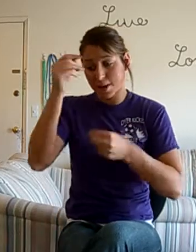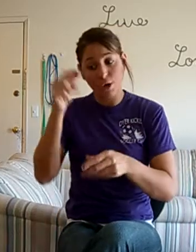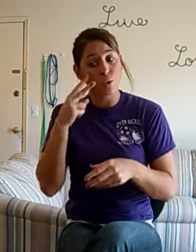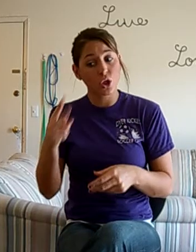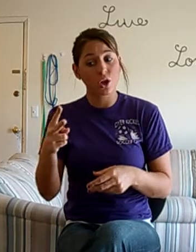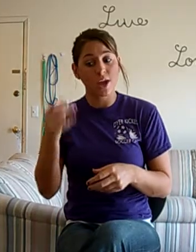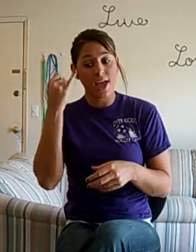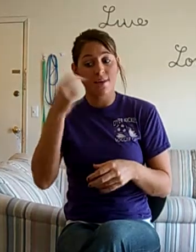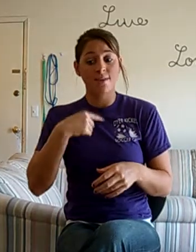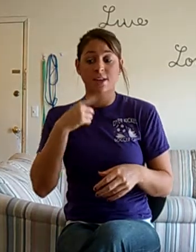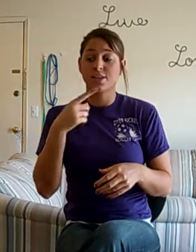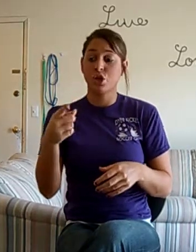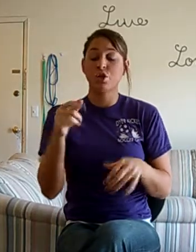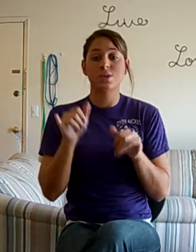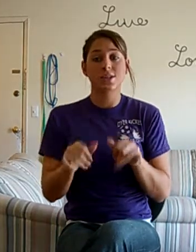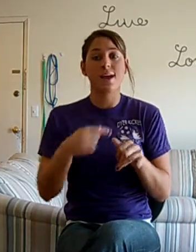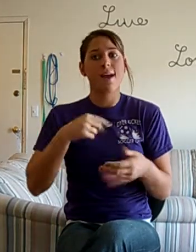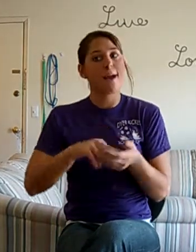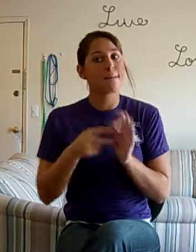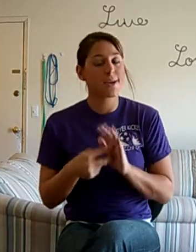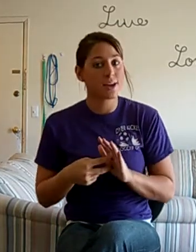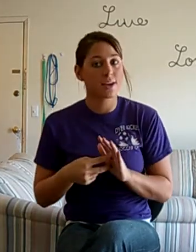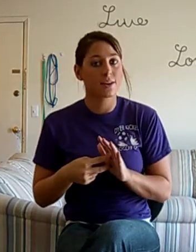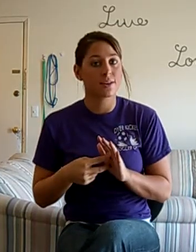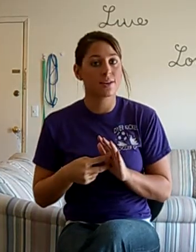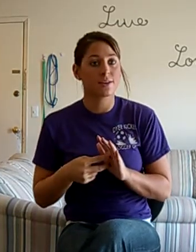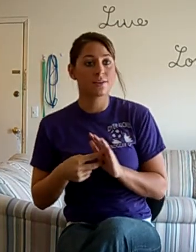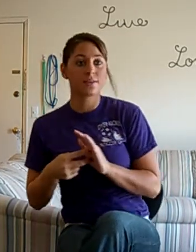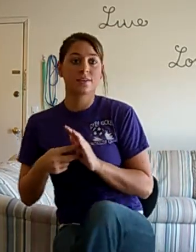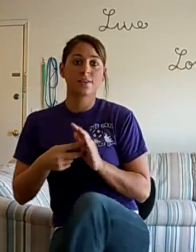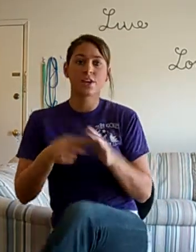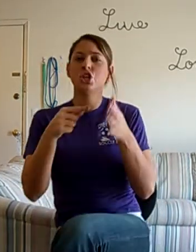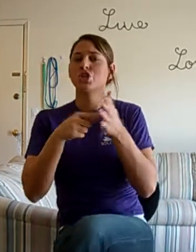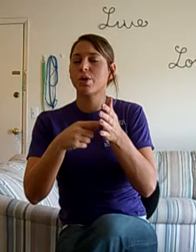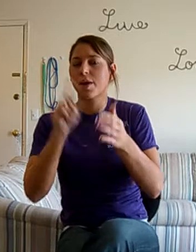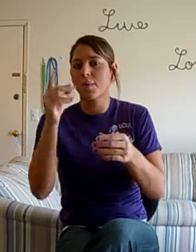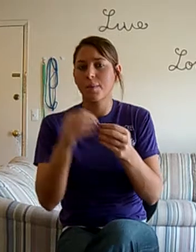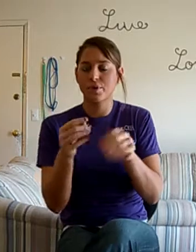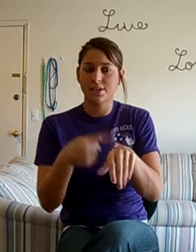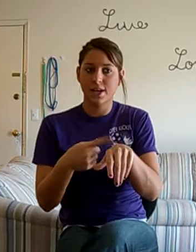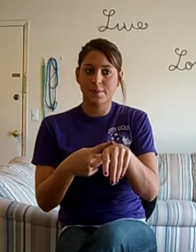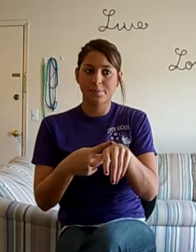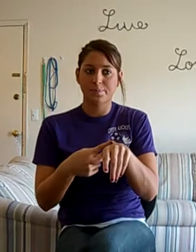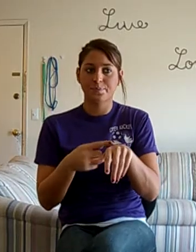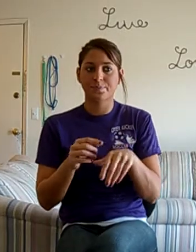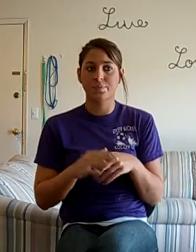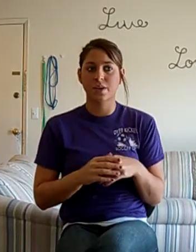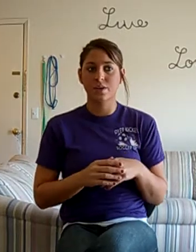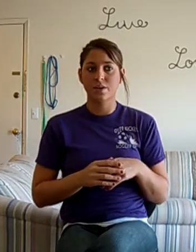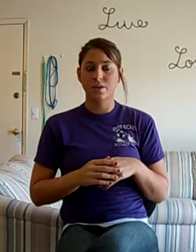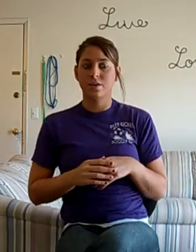tell you stay, I mean it. Let me demonstrate that one more time. All right, back here.